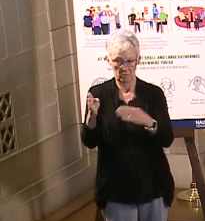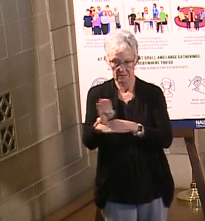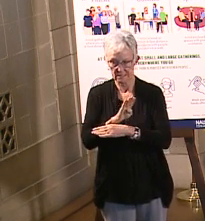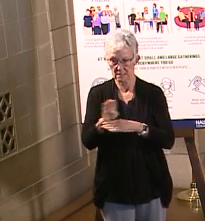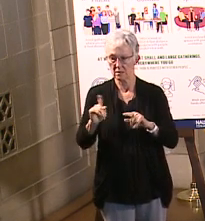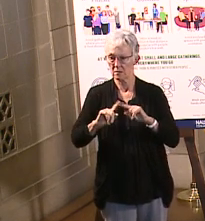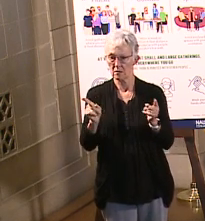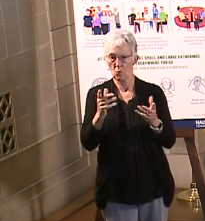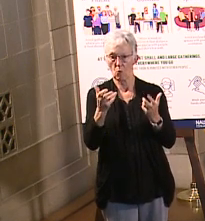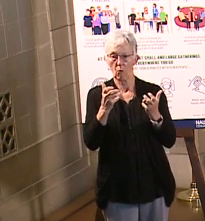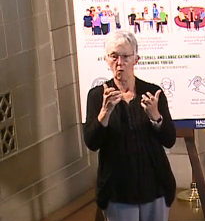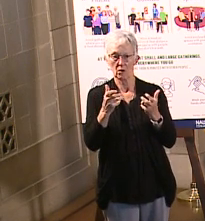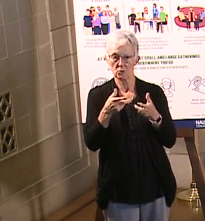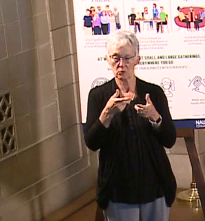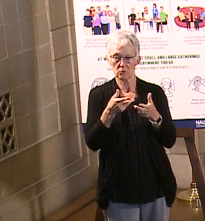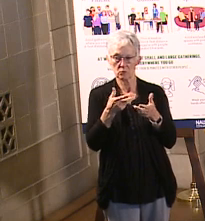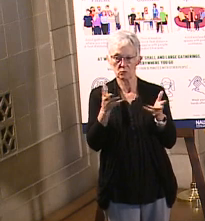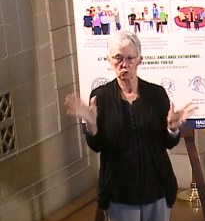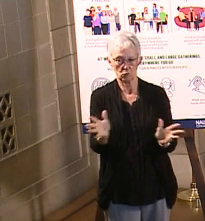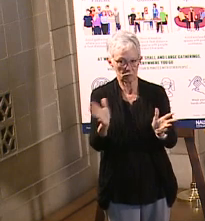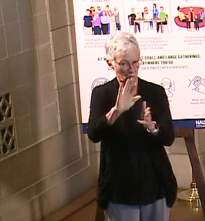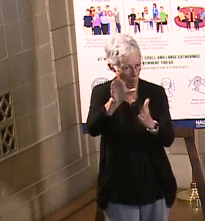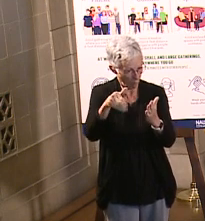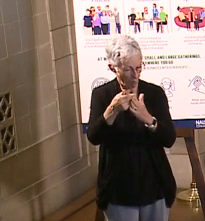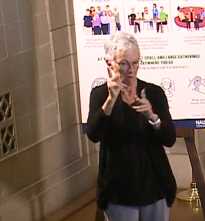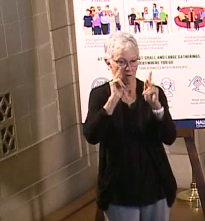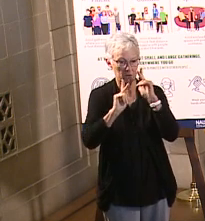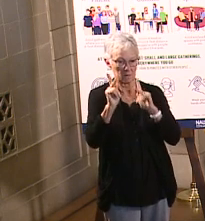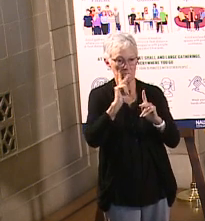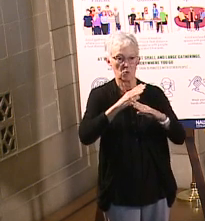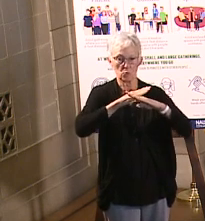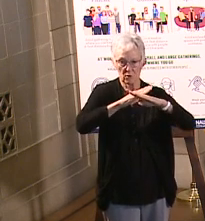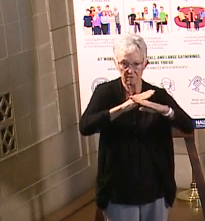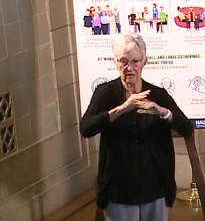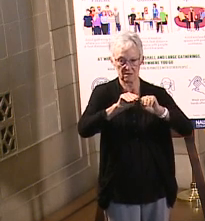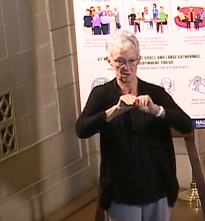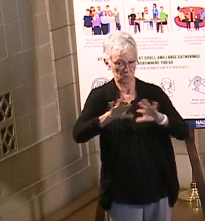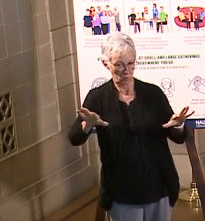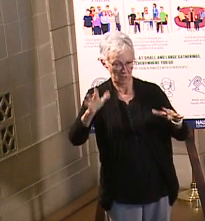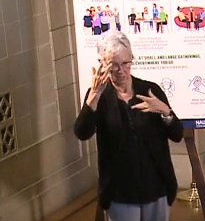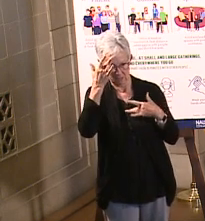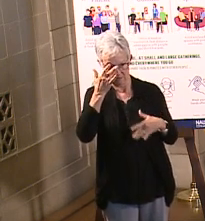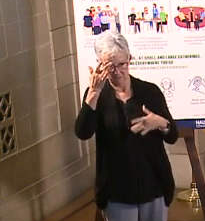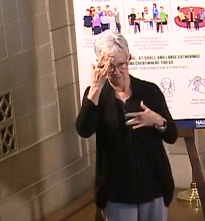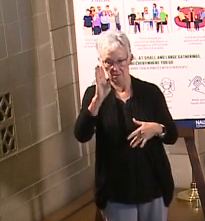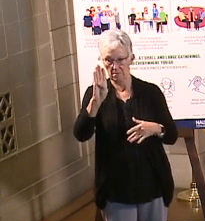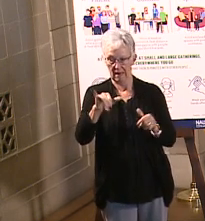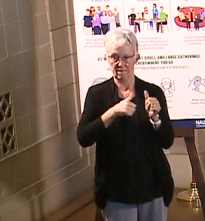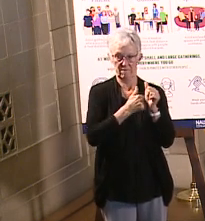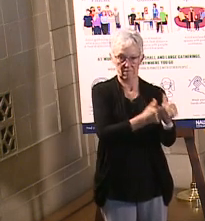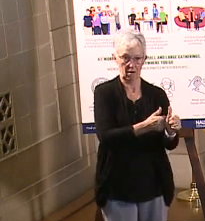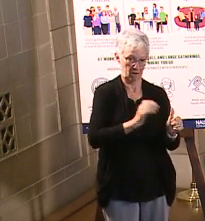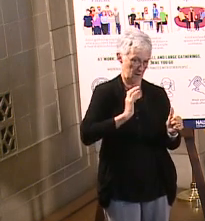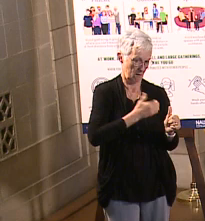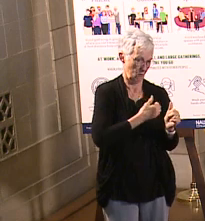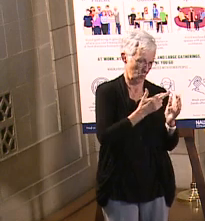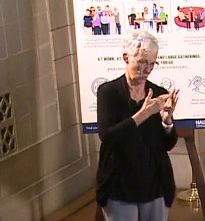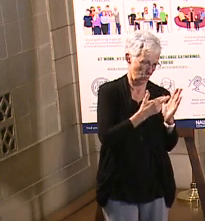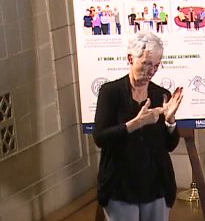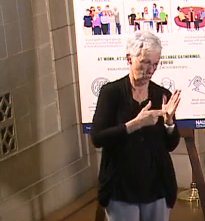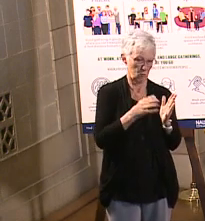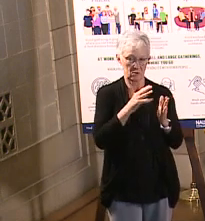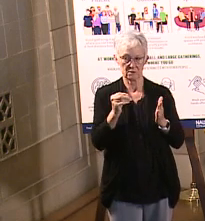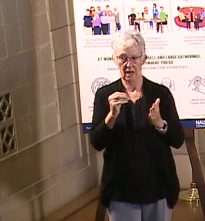to be able to slow the spread of the virus and prevent those hospitalizations by using the tools we've given you and following the rules that we have in place. All